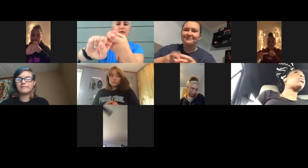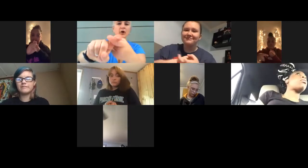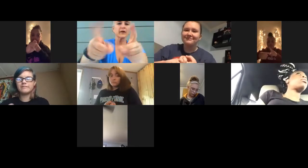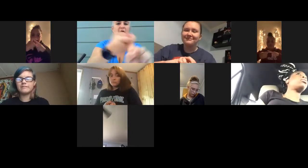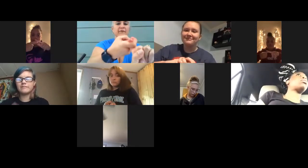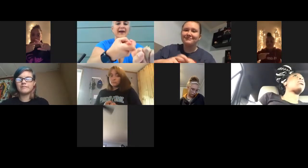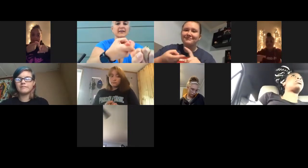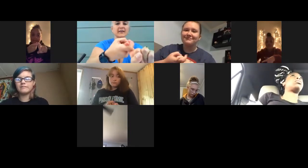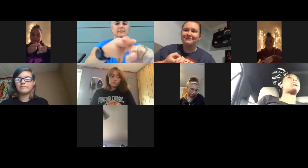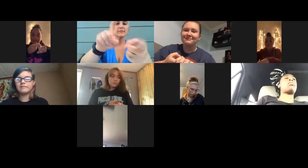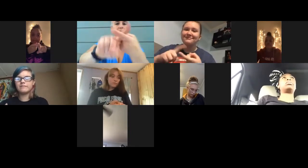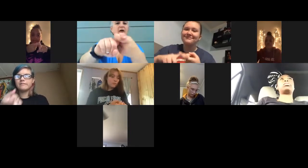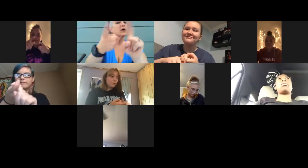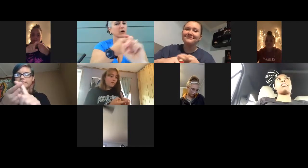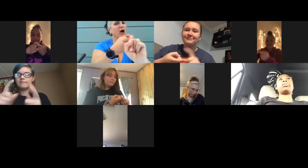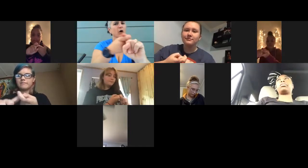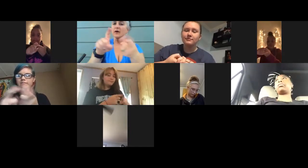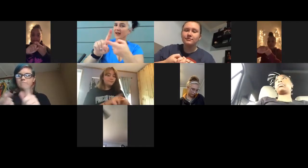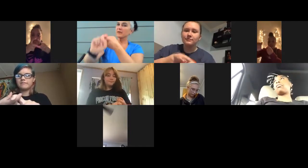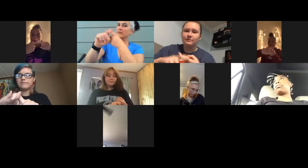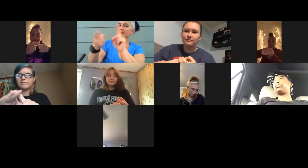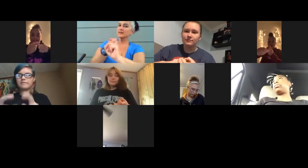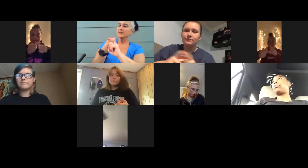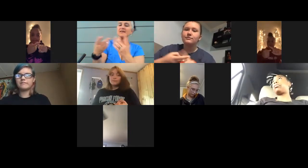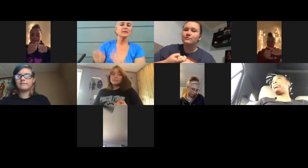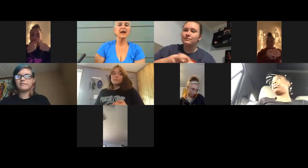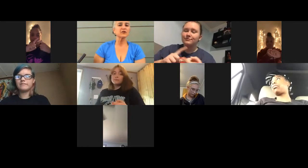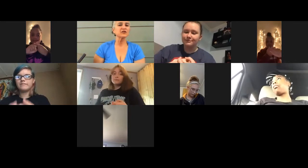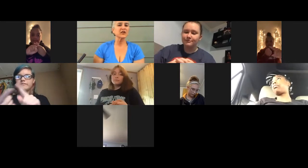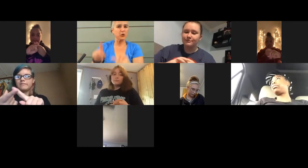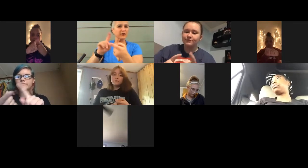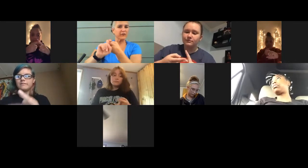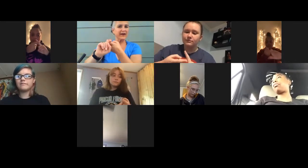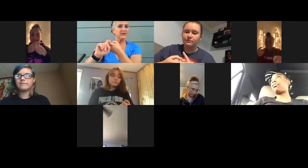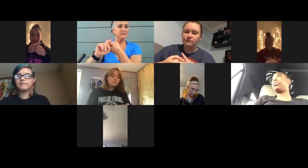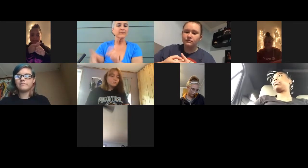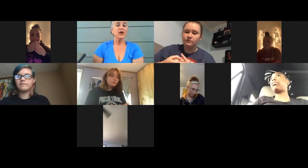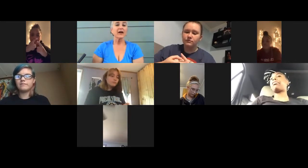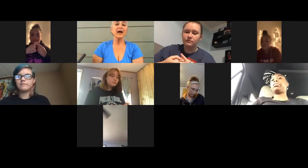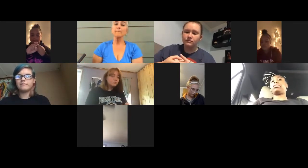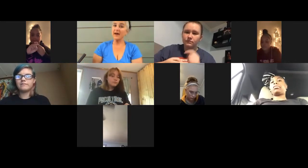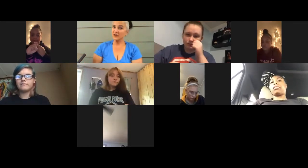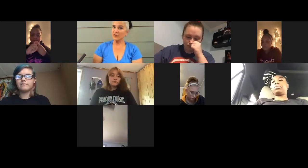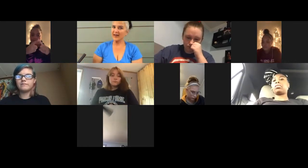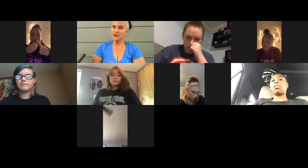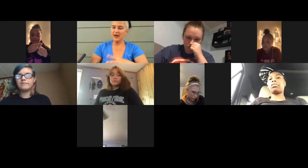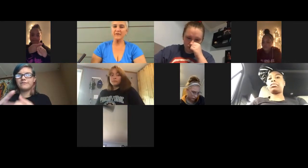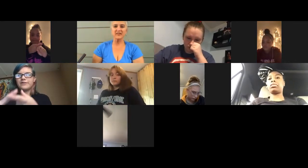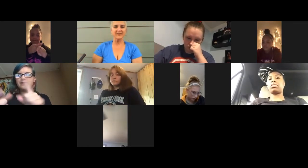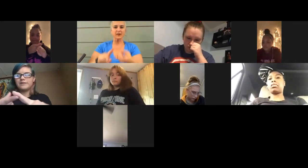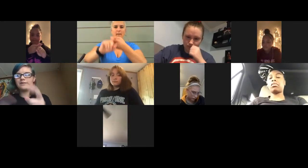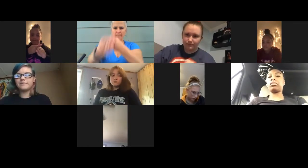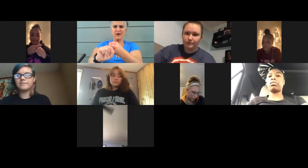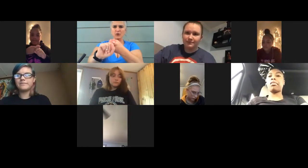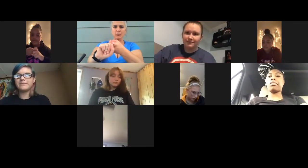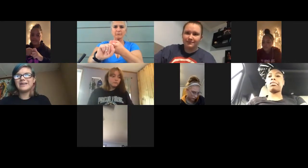hook, friend. Oh, that's my friend. Sometimes you just see it shortened to friend. Now, best friend, you